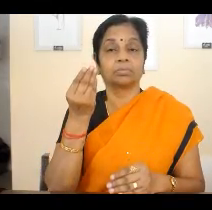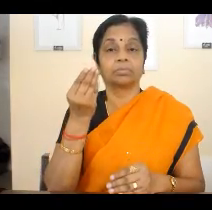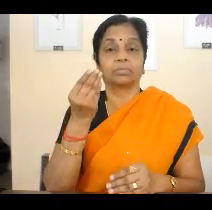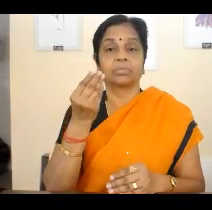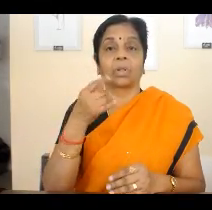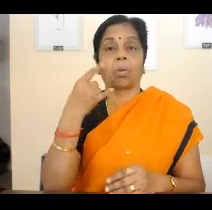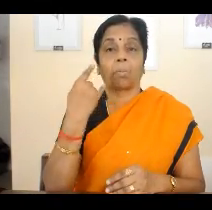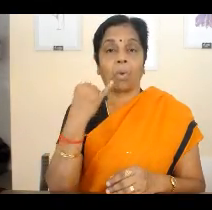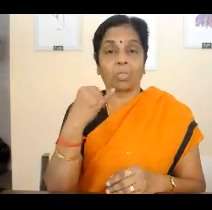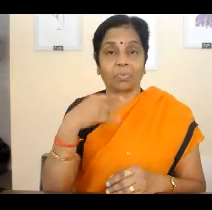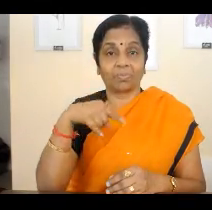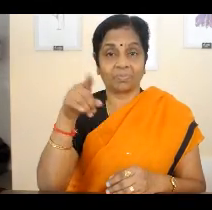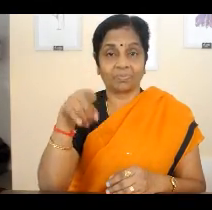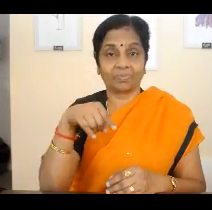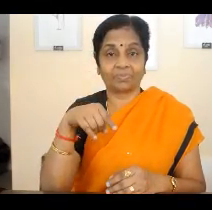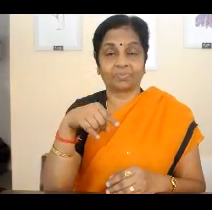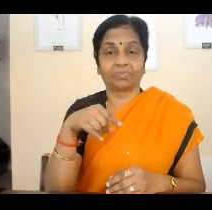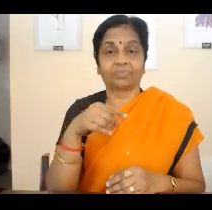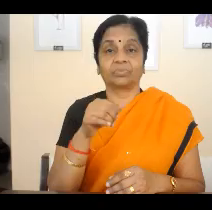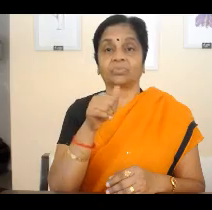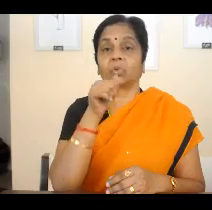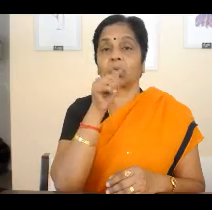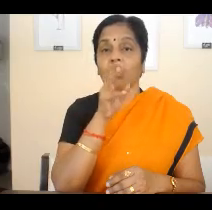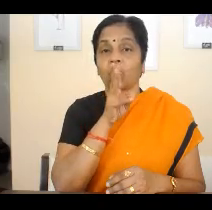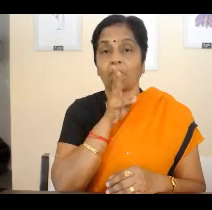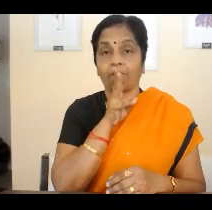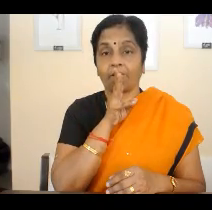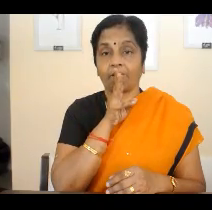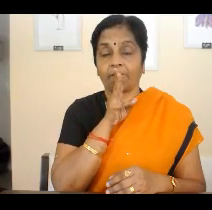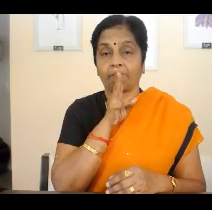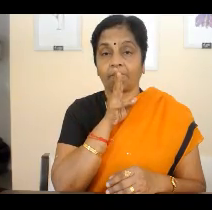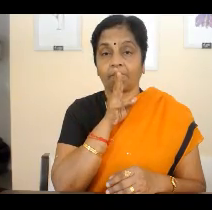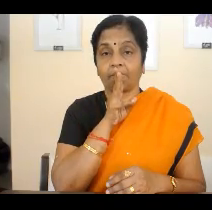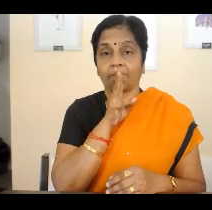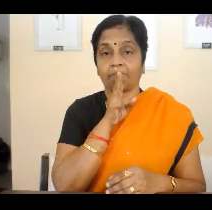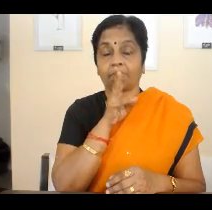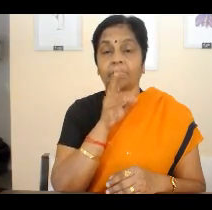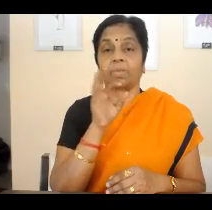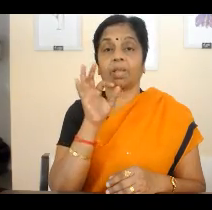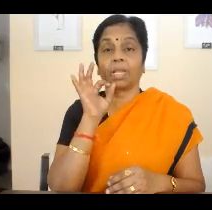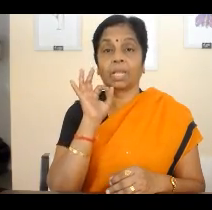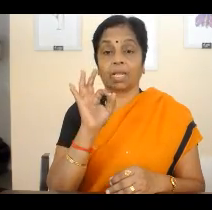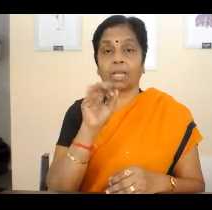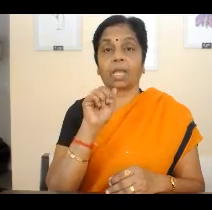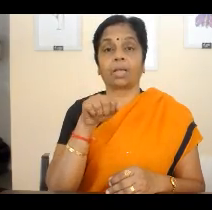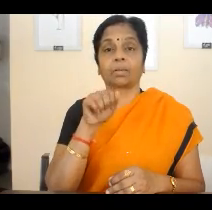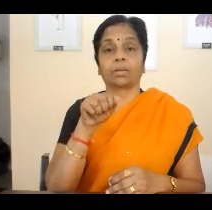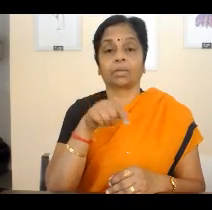toilets, drinking water, should be made accessible.